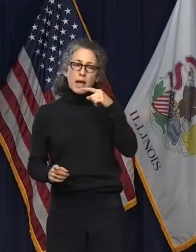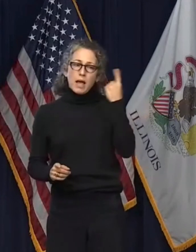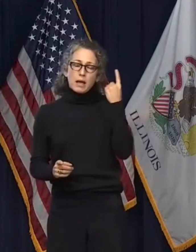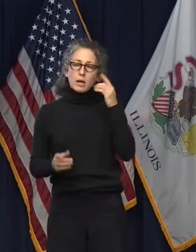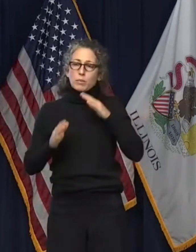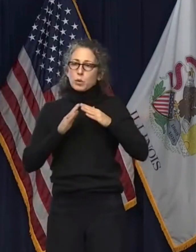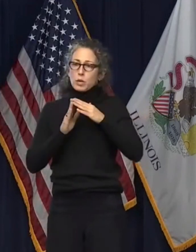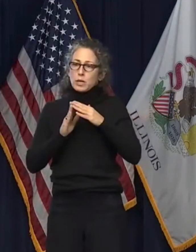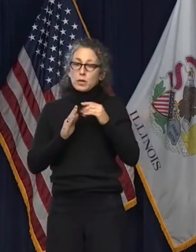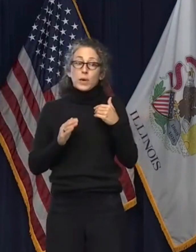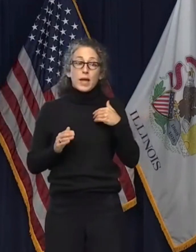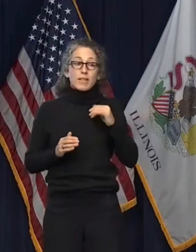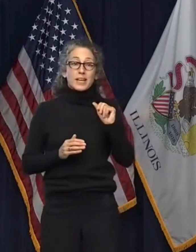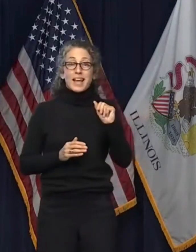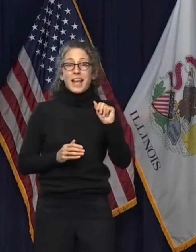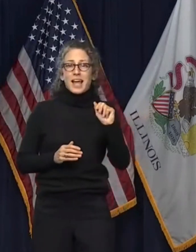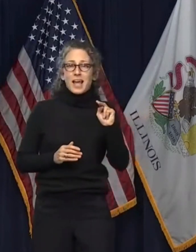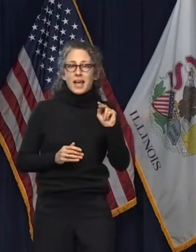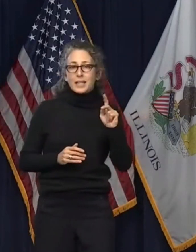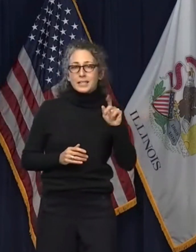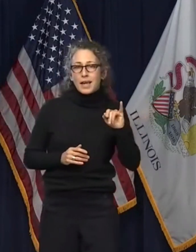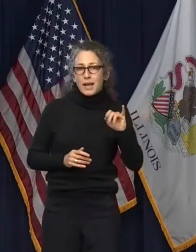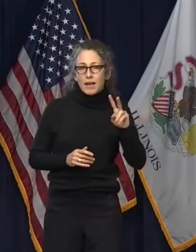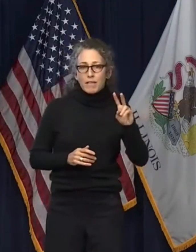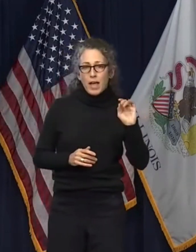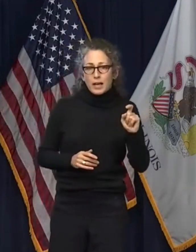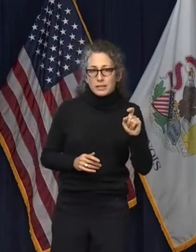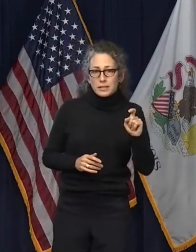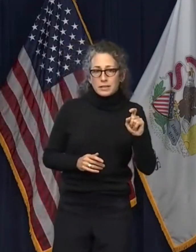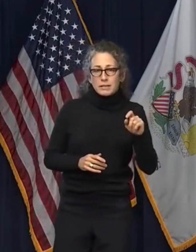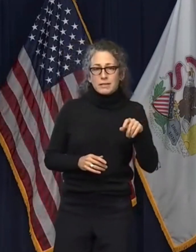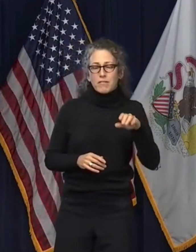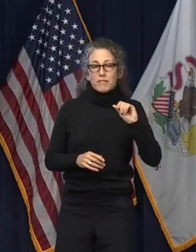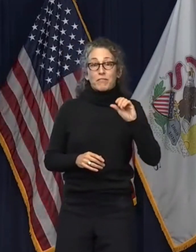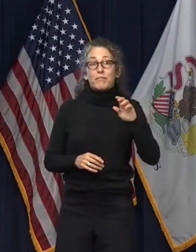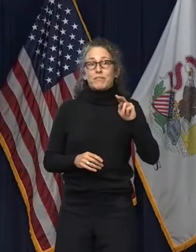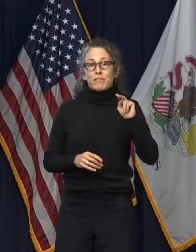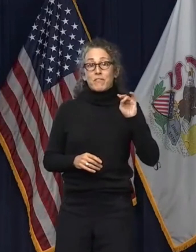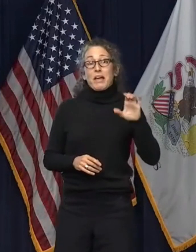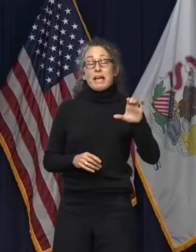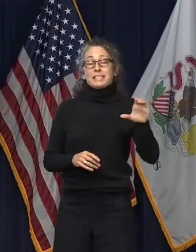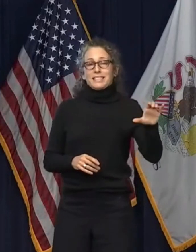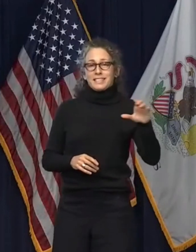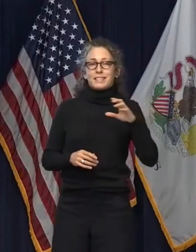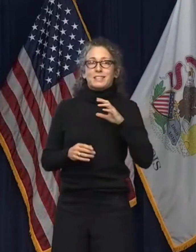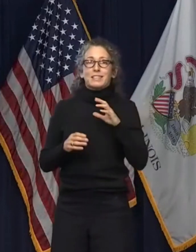there is an anti-vax community that has pre-existed